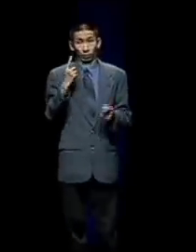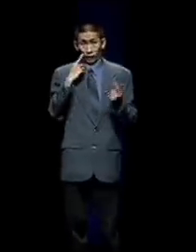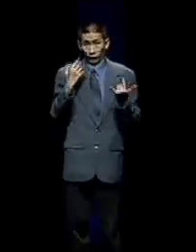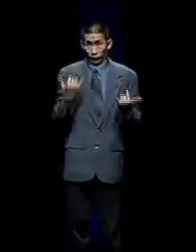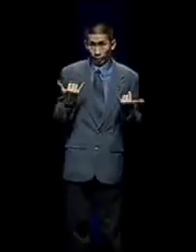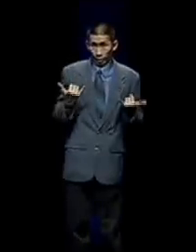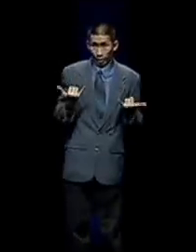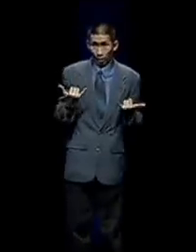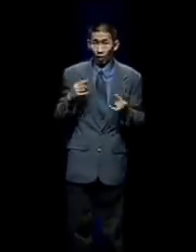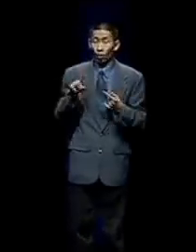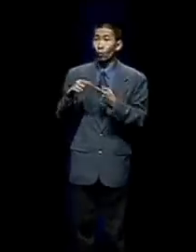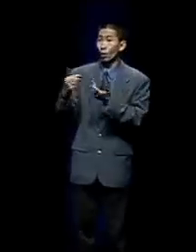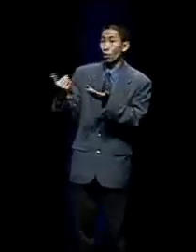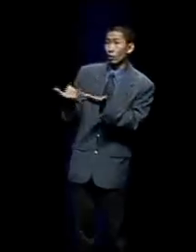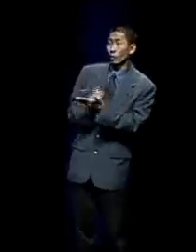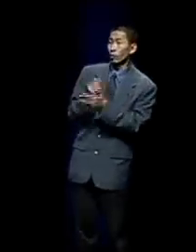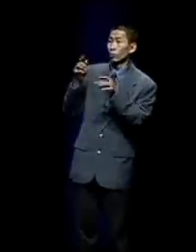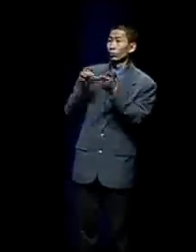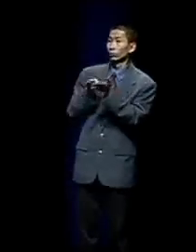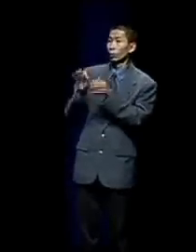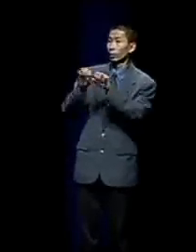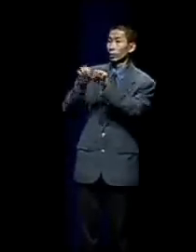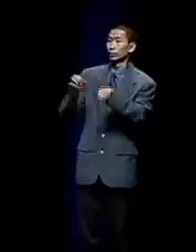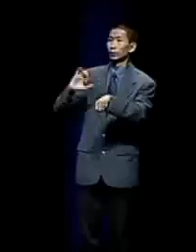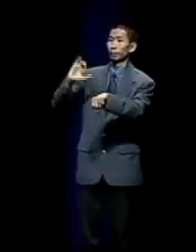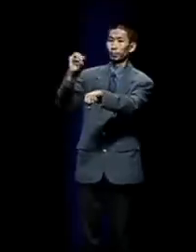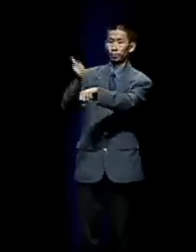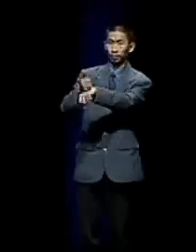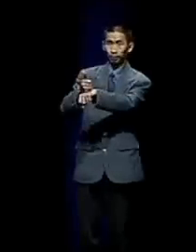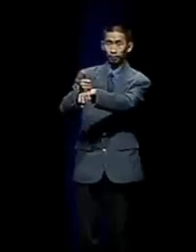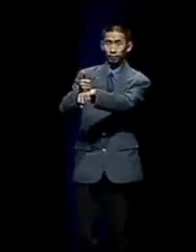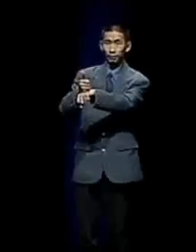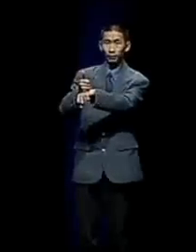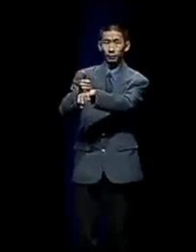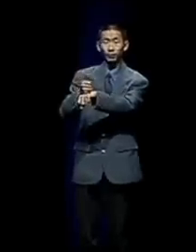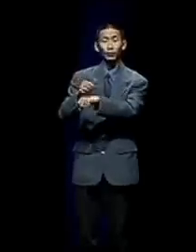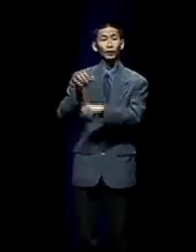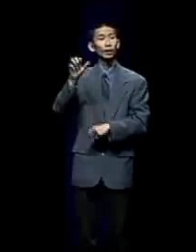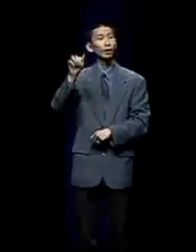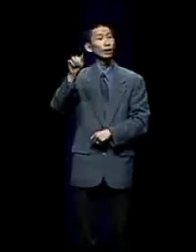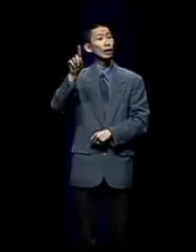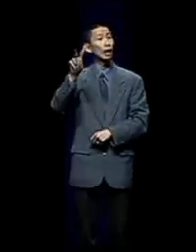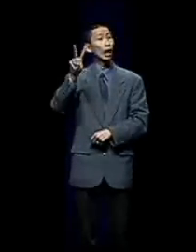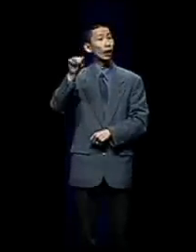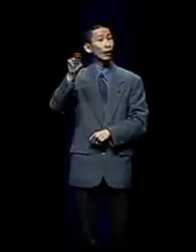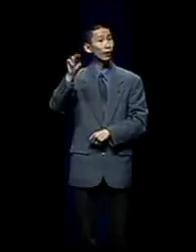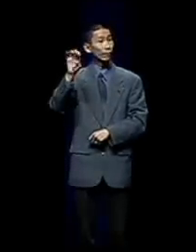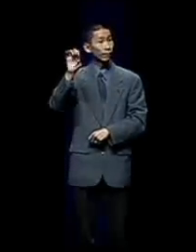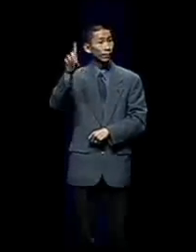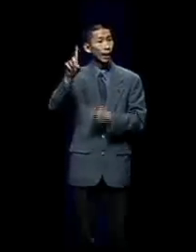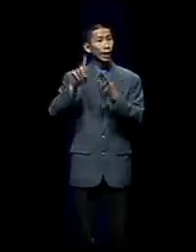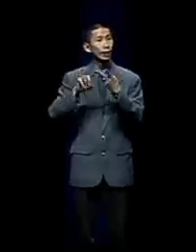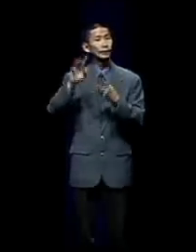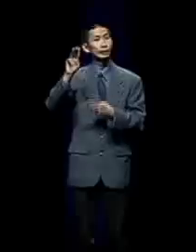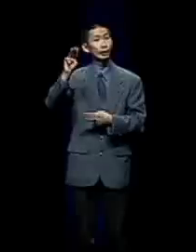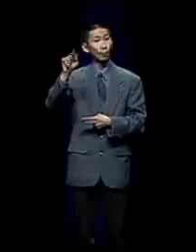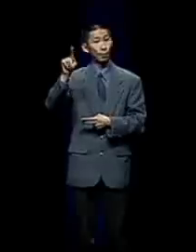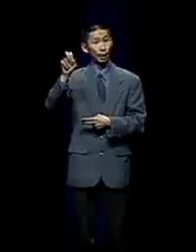the new scoring system is in place, the advanced and master credentials will not be